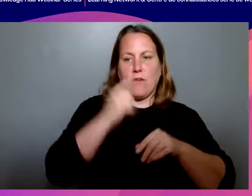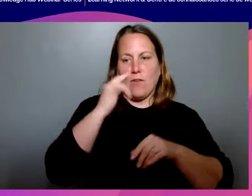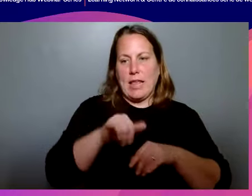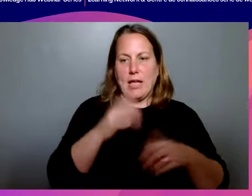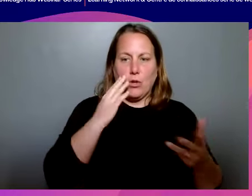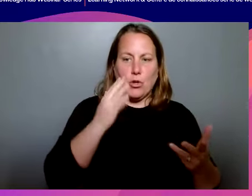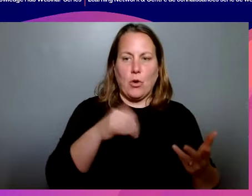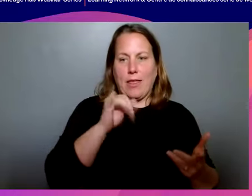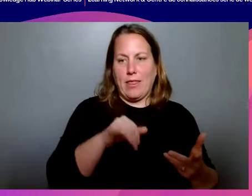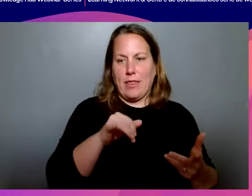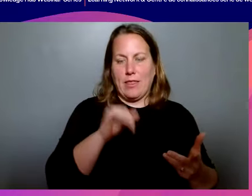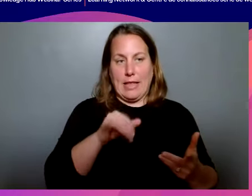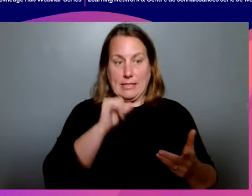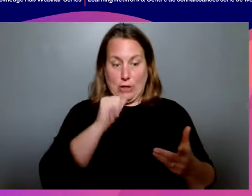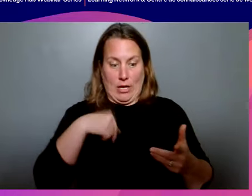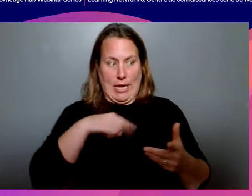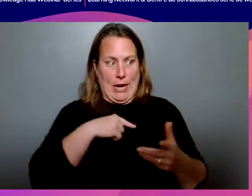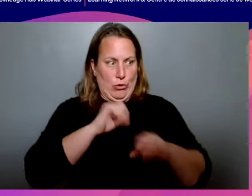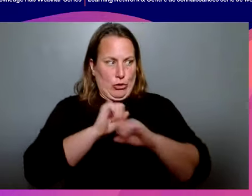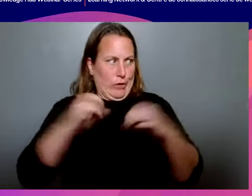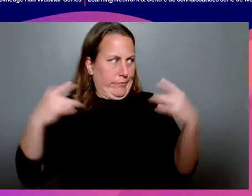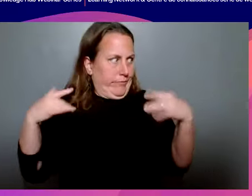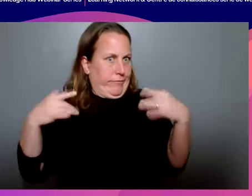do, and it's not our job to educate others.